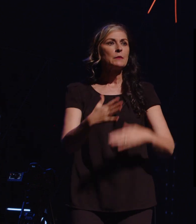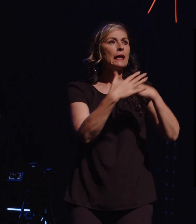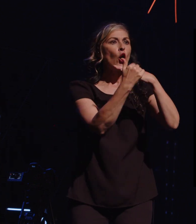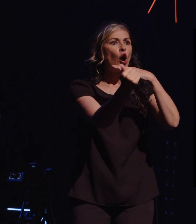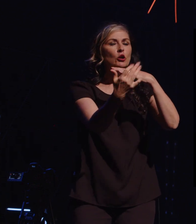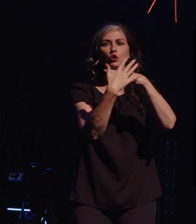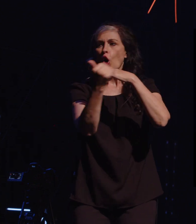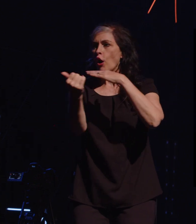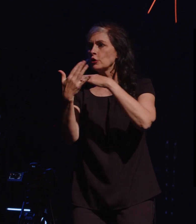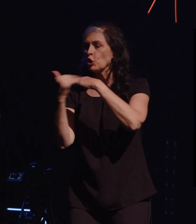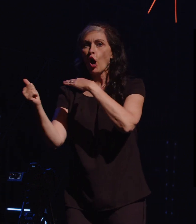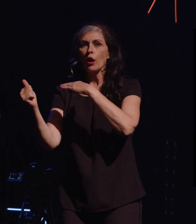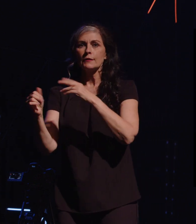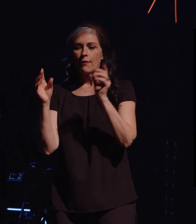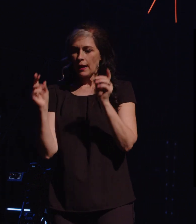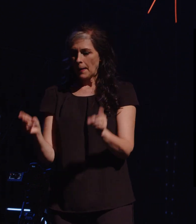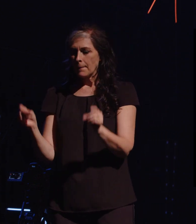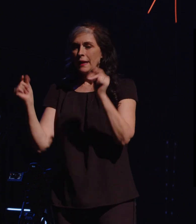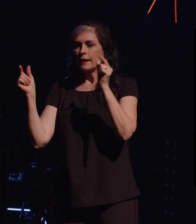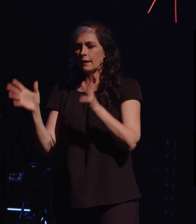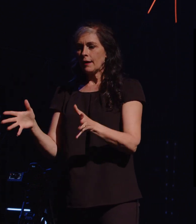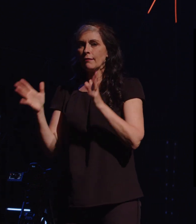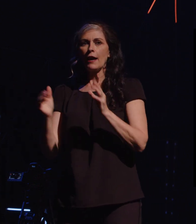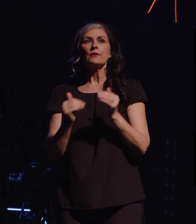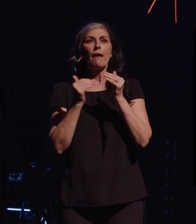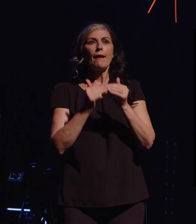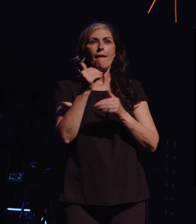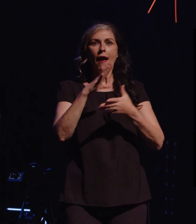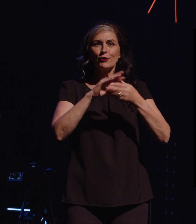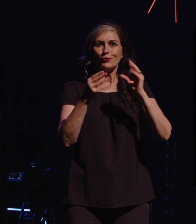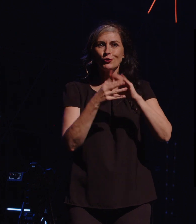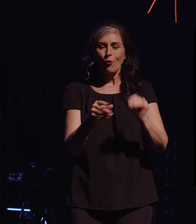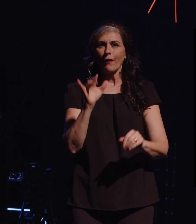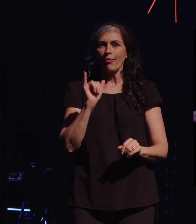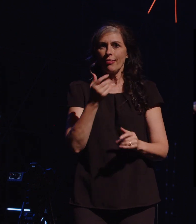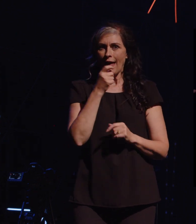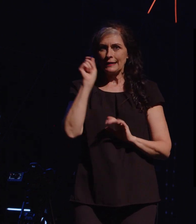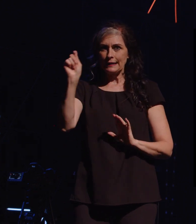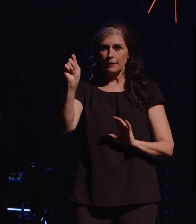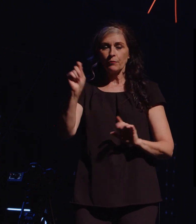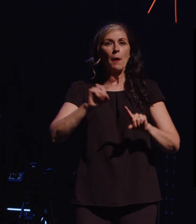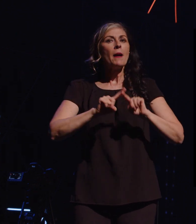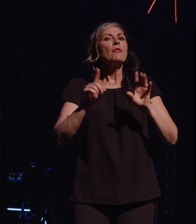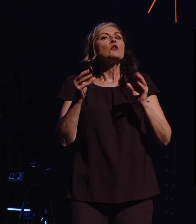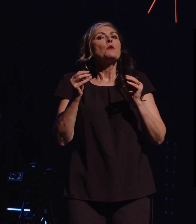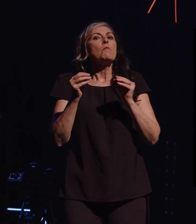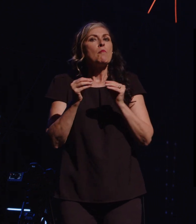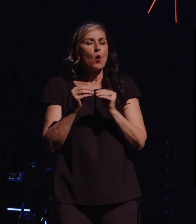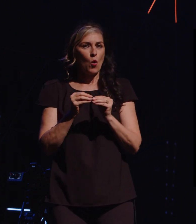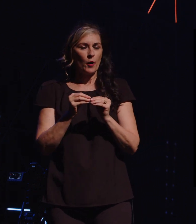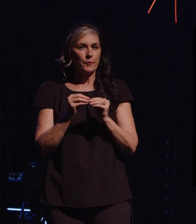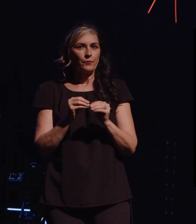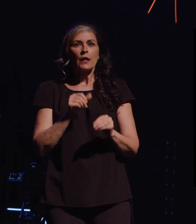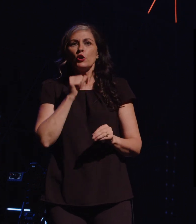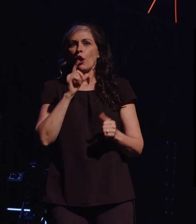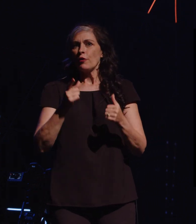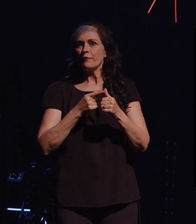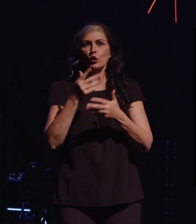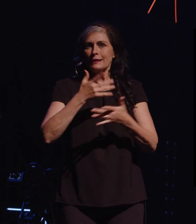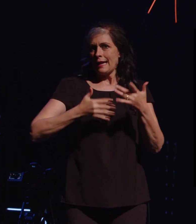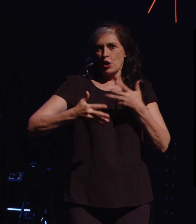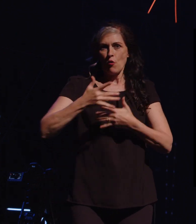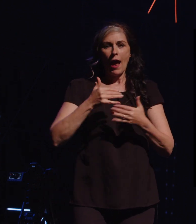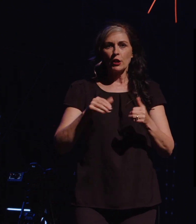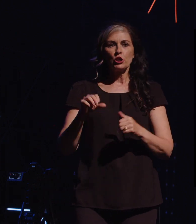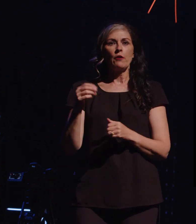those fishermen, and they immediately did it. Next story, right? You know, that's it. But there's more to it than that. In fact, that's not the first interaction